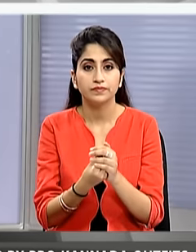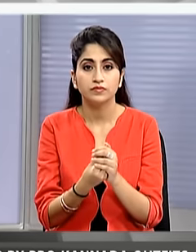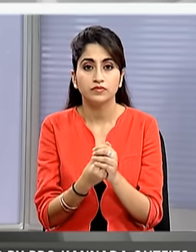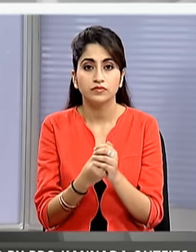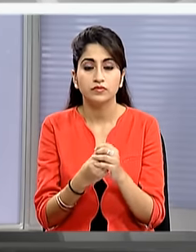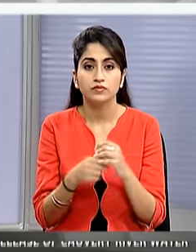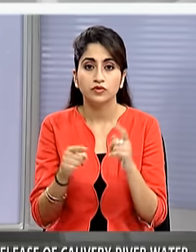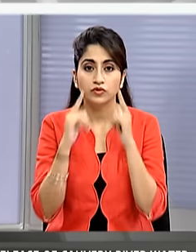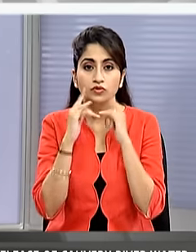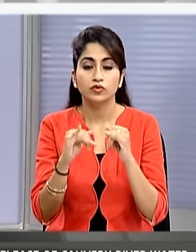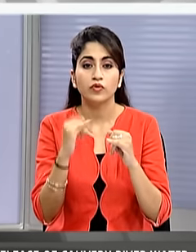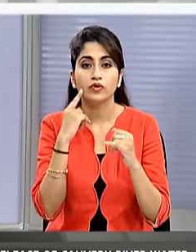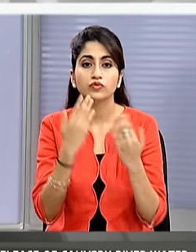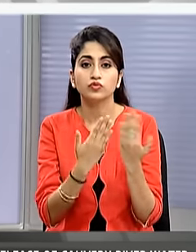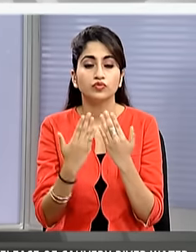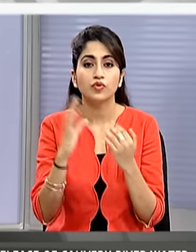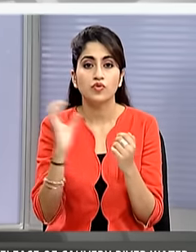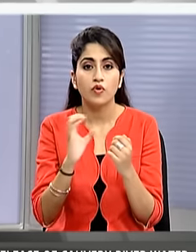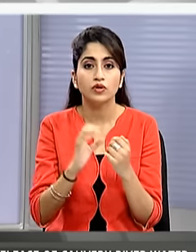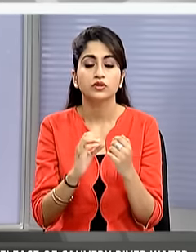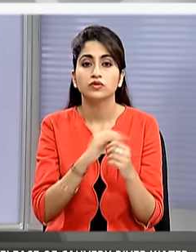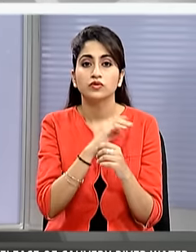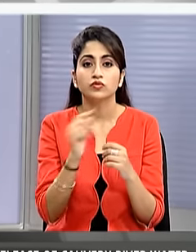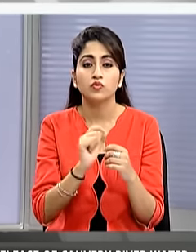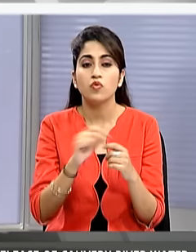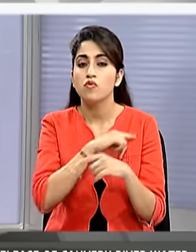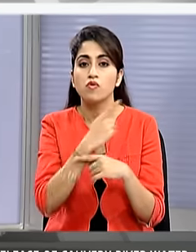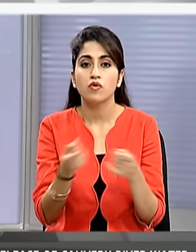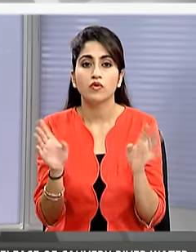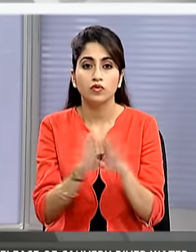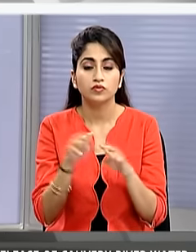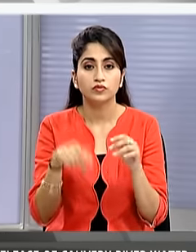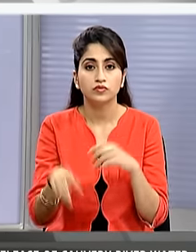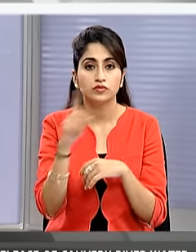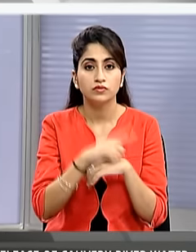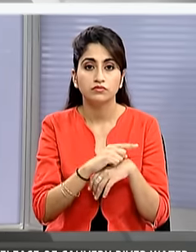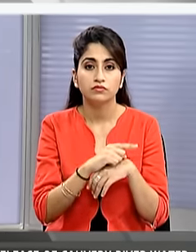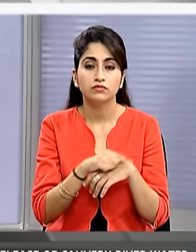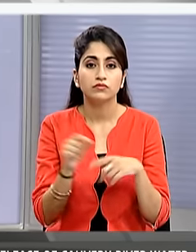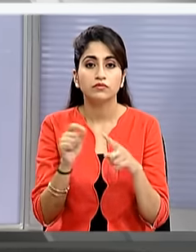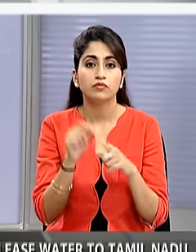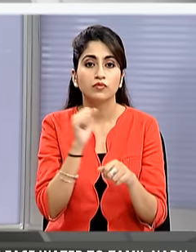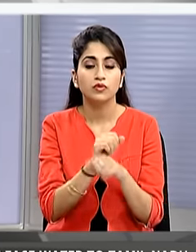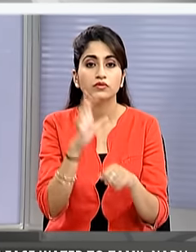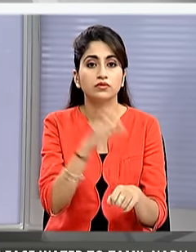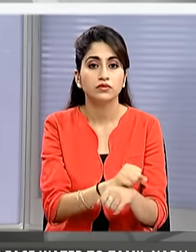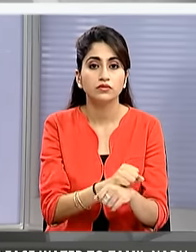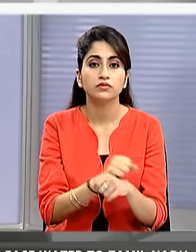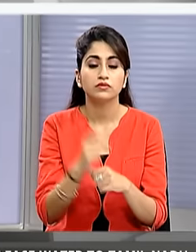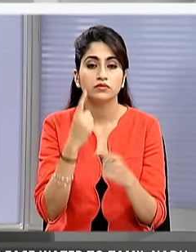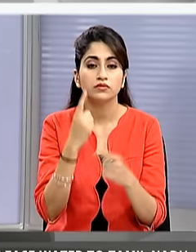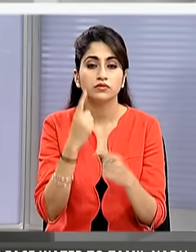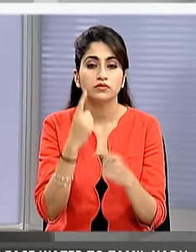parties. Keeping security of students in mind, schools and colleges have declared a holiday. Meanwhile, police have